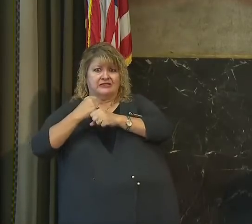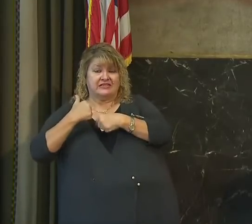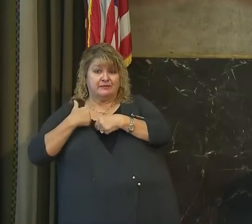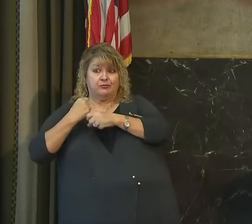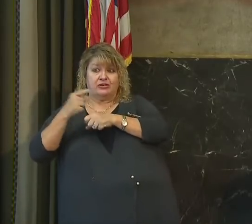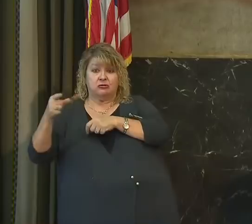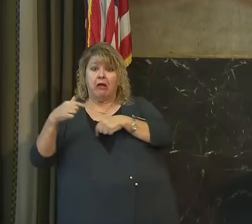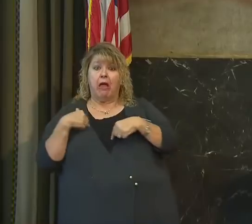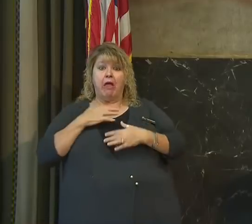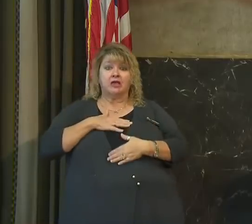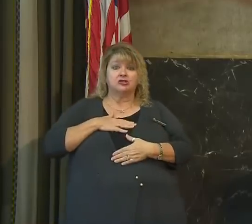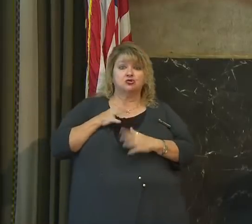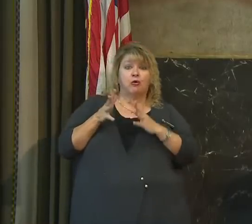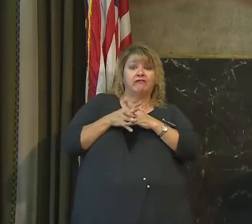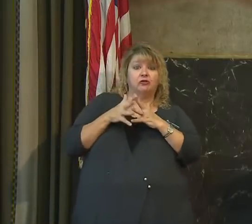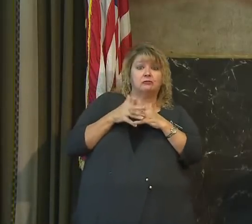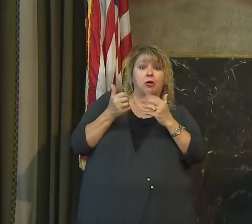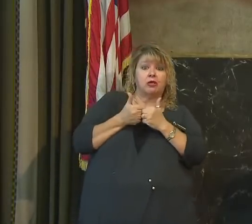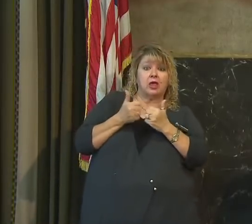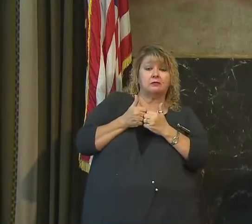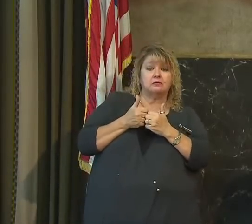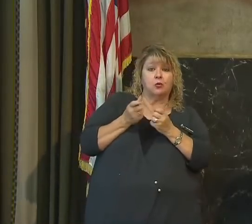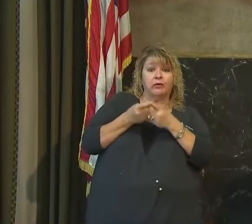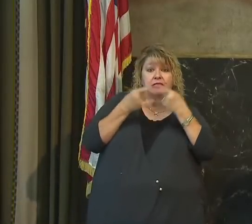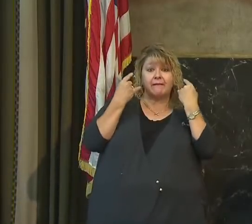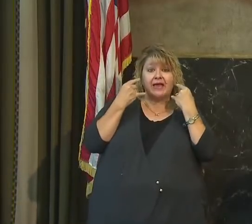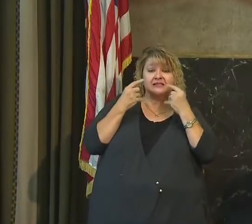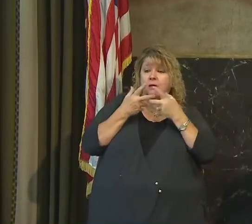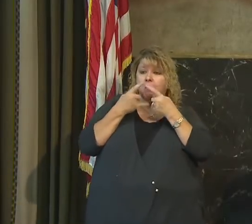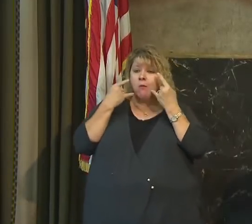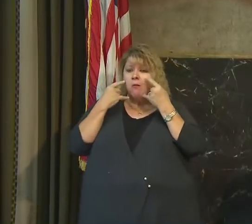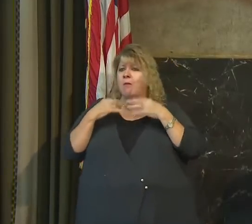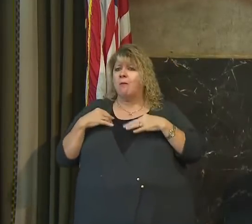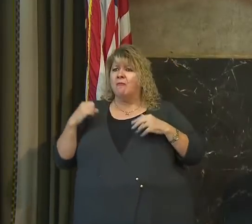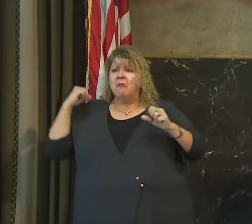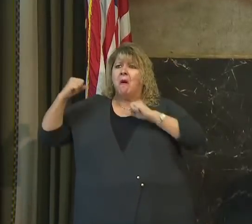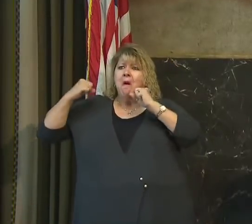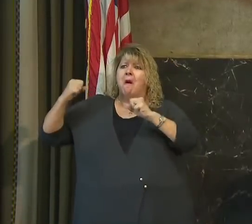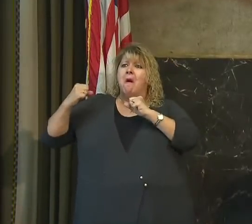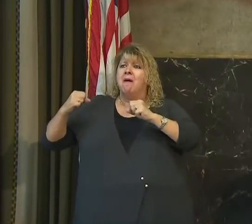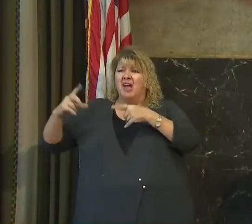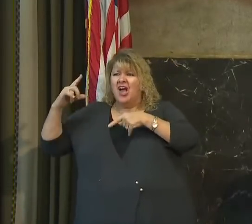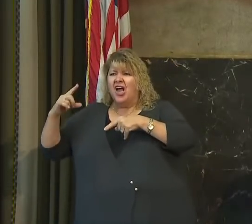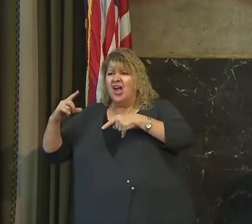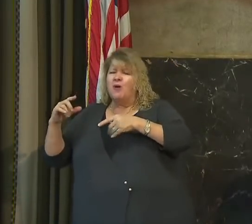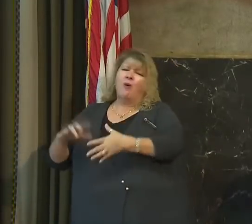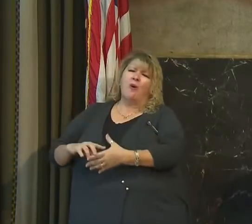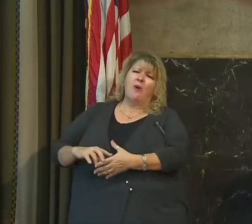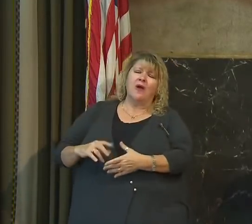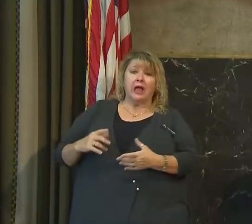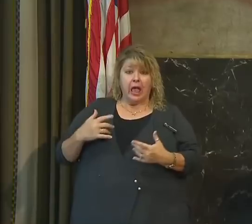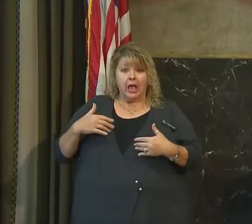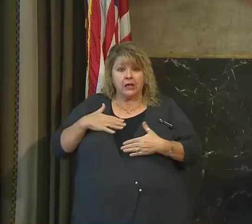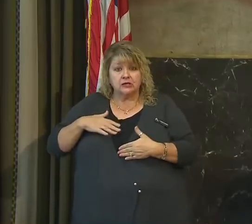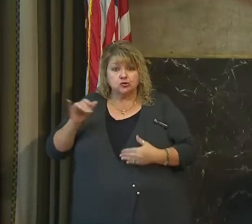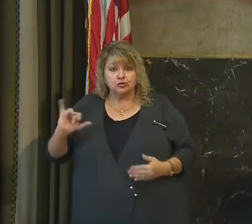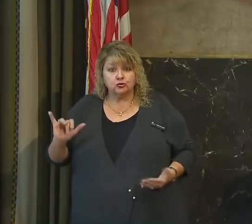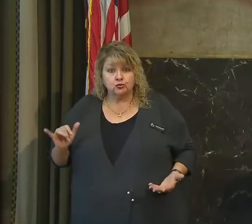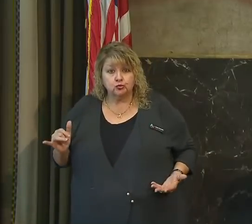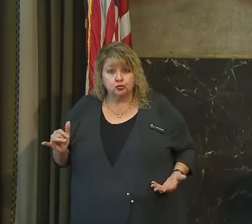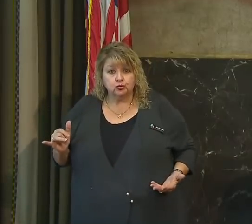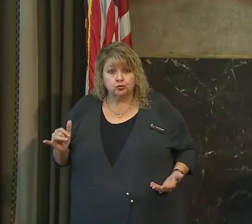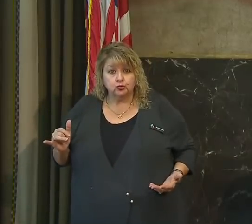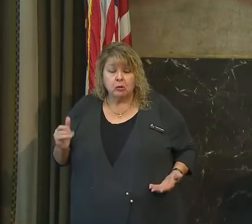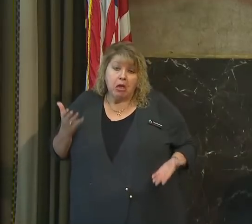enjoy a football game with a mask on. You know, and it may come to that, and it